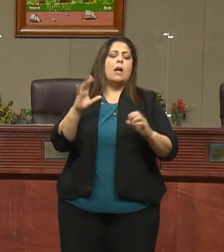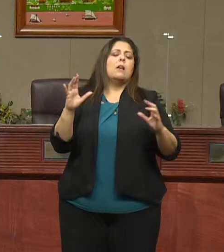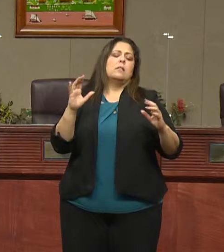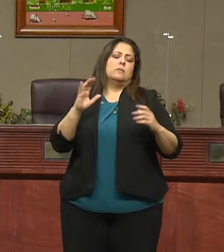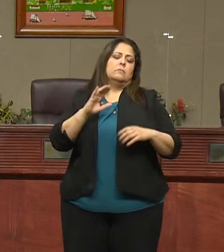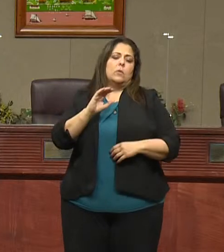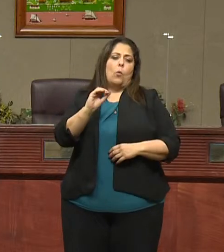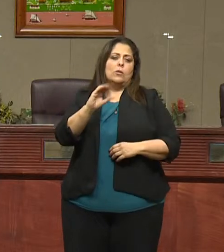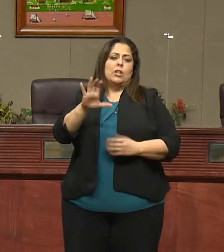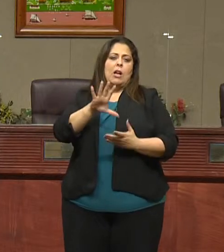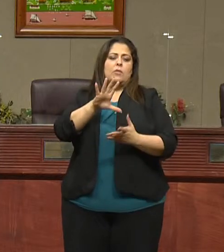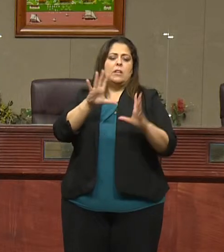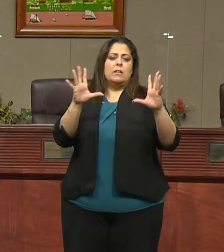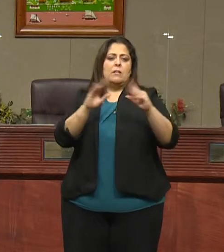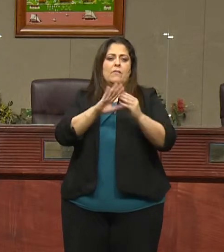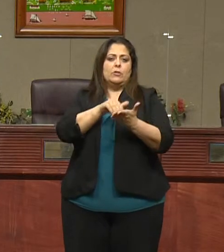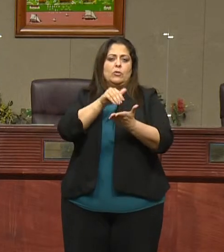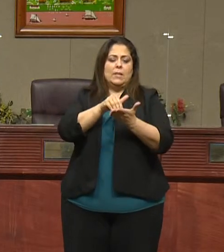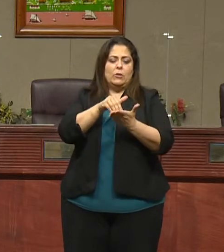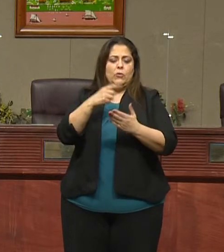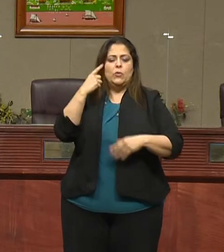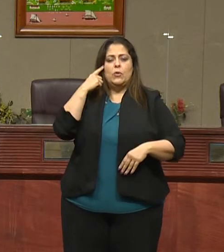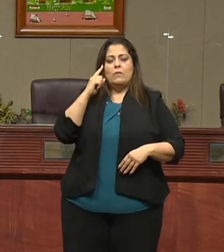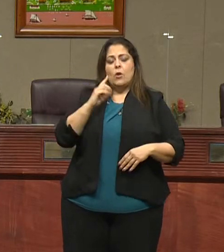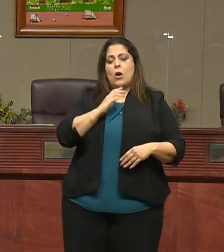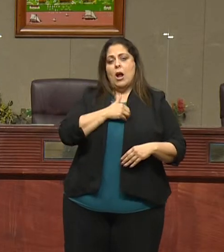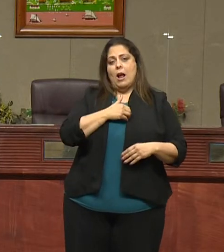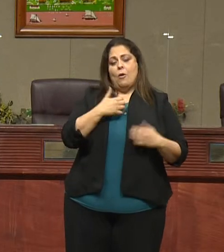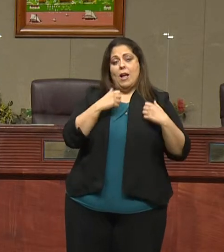visit our CDR Health Pro website at